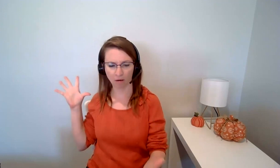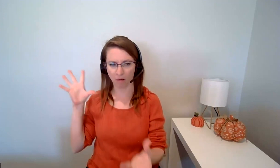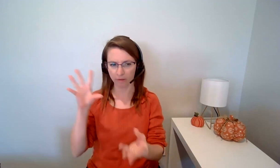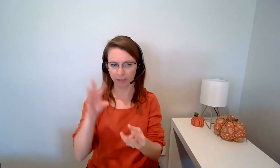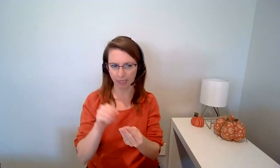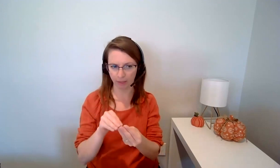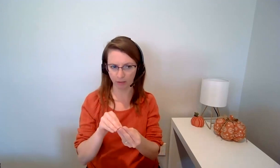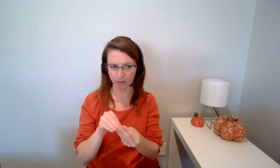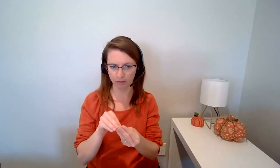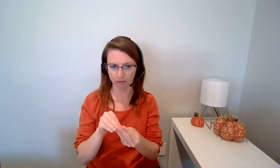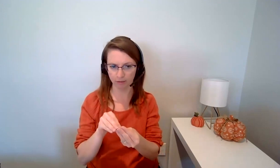all together,